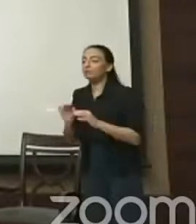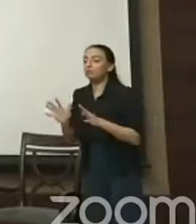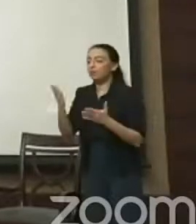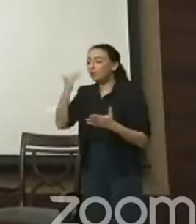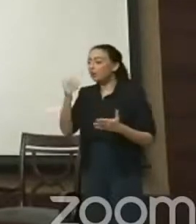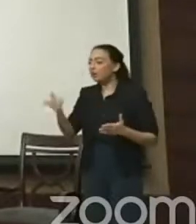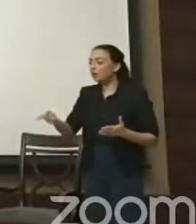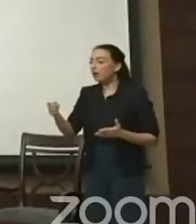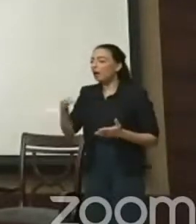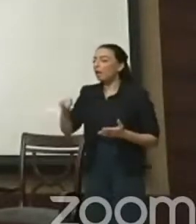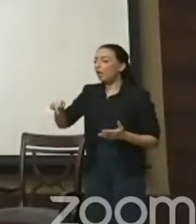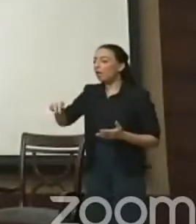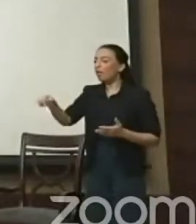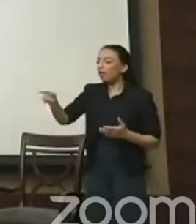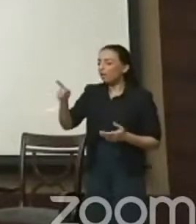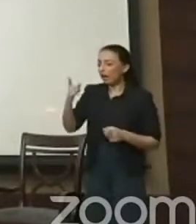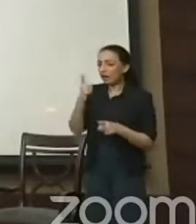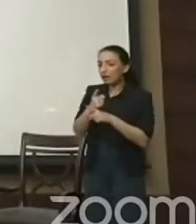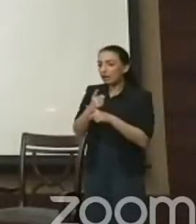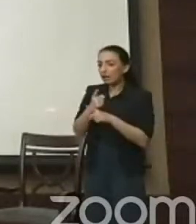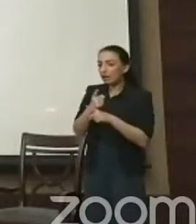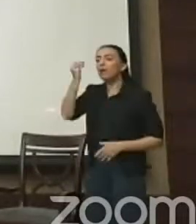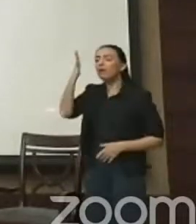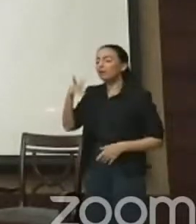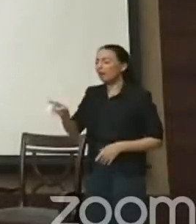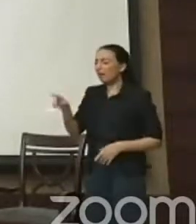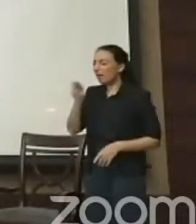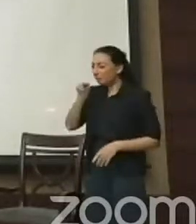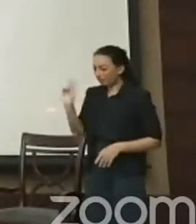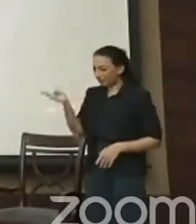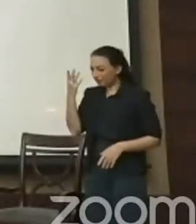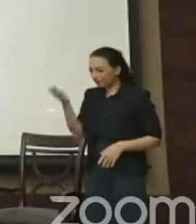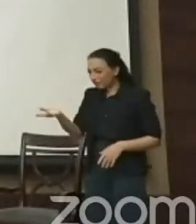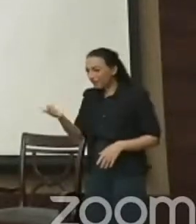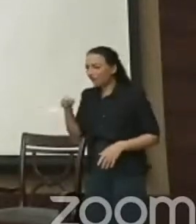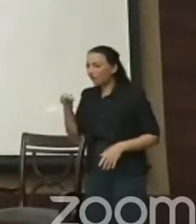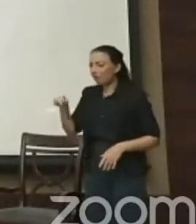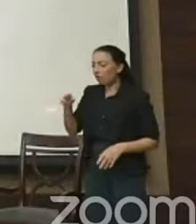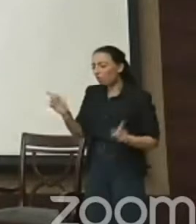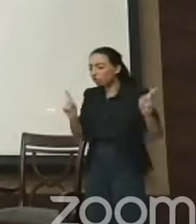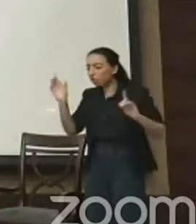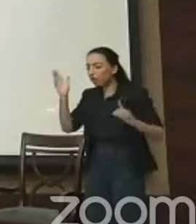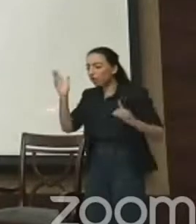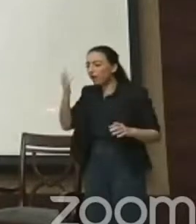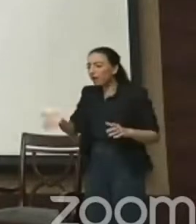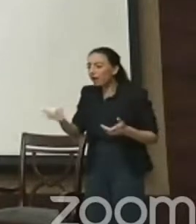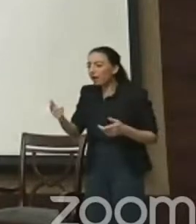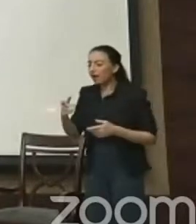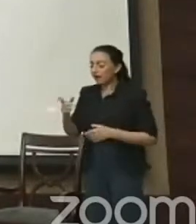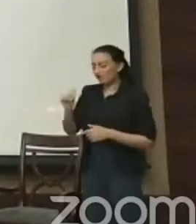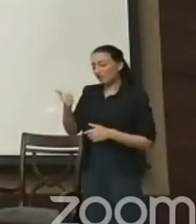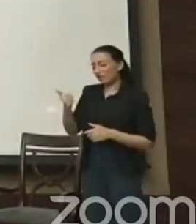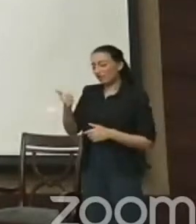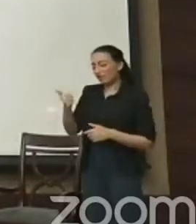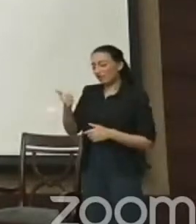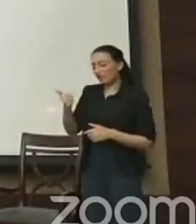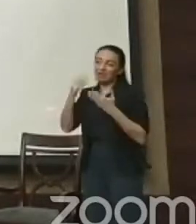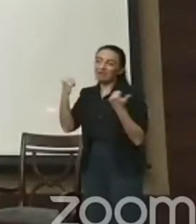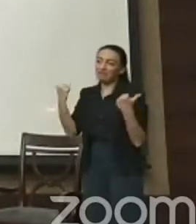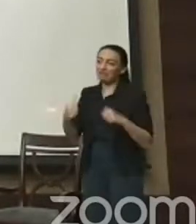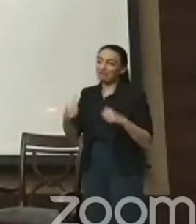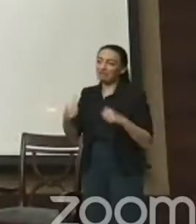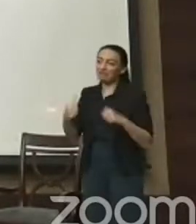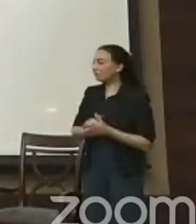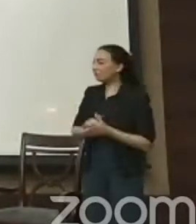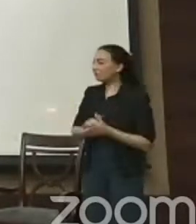he's walking in such a manner? Why he's talking in such a manner? What is the difficulty? Can he cope up? Isn't he? But